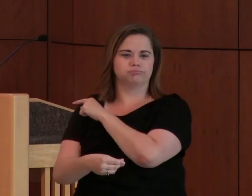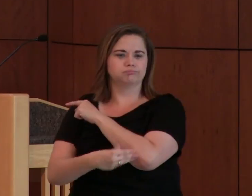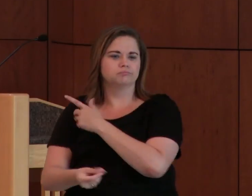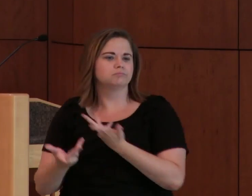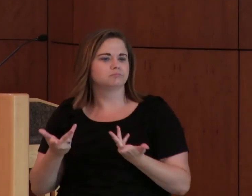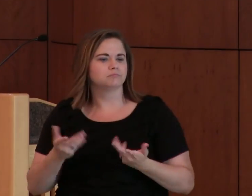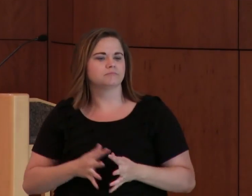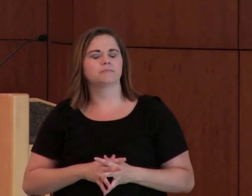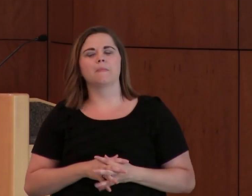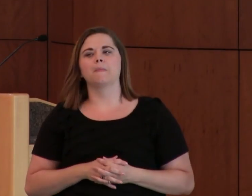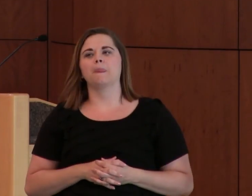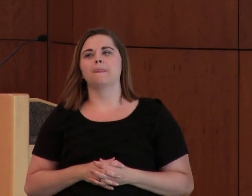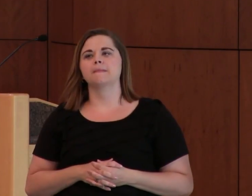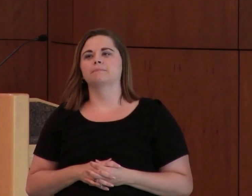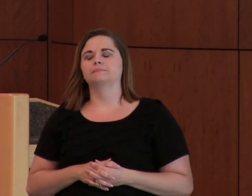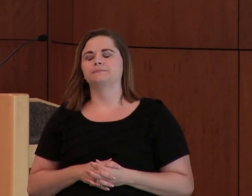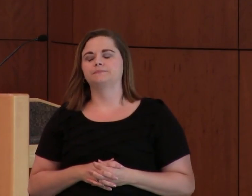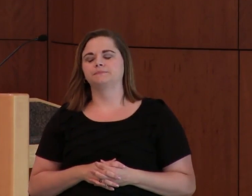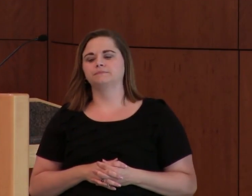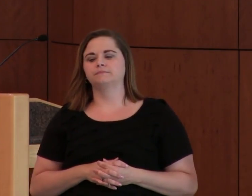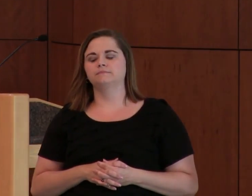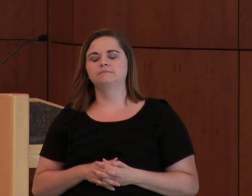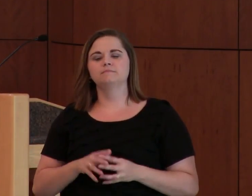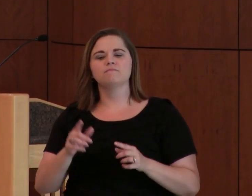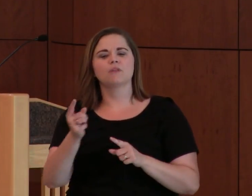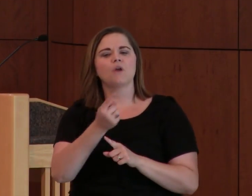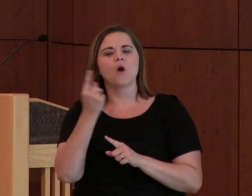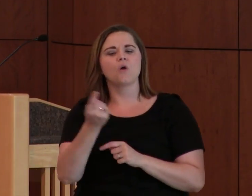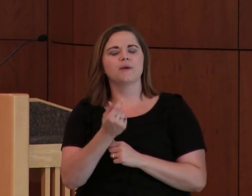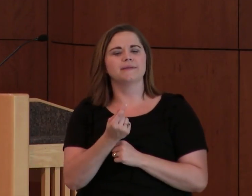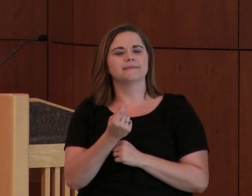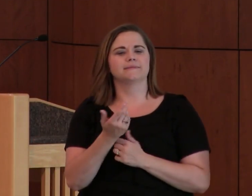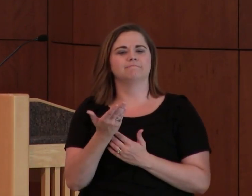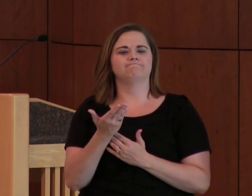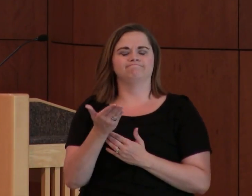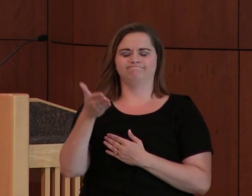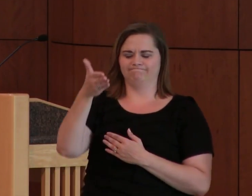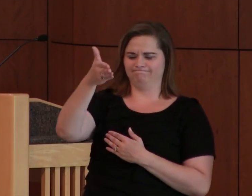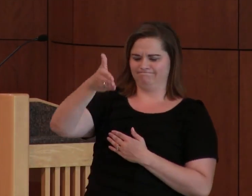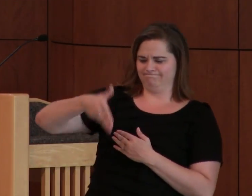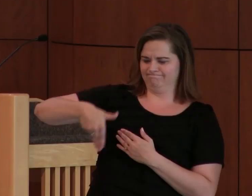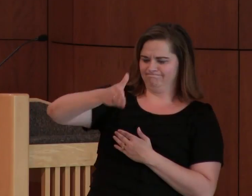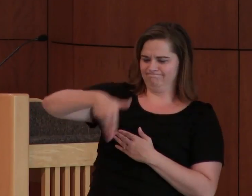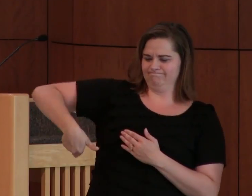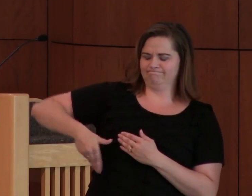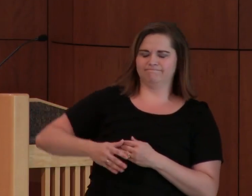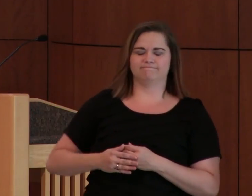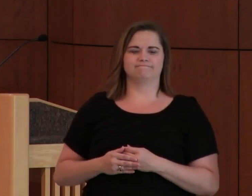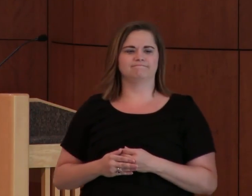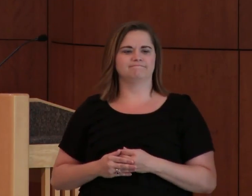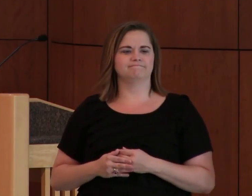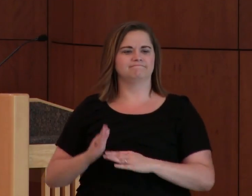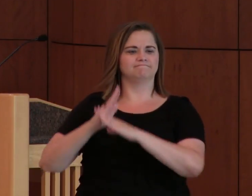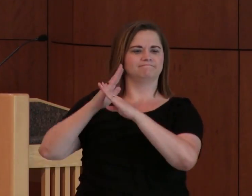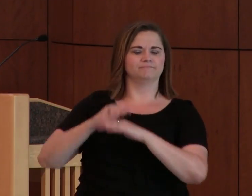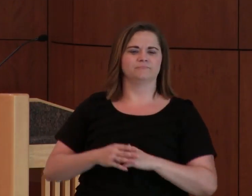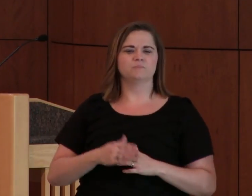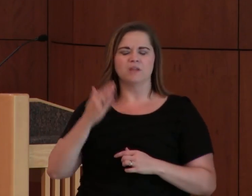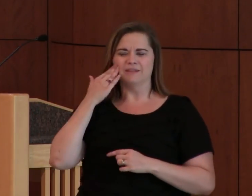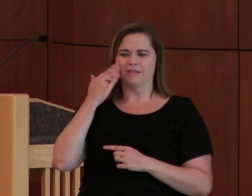things. But there was always this wall of separation that she had put up. She knew the kind of people that lived